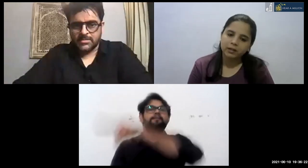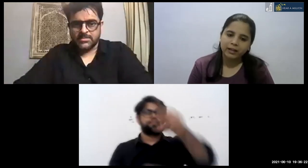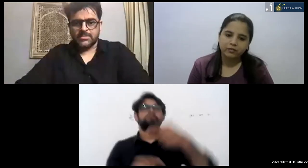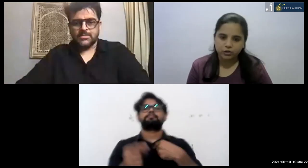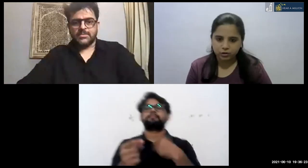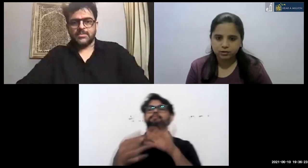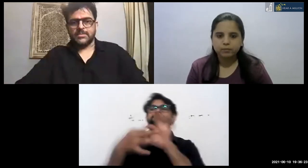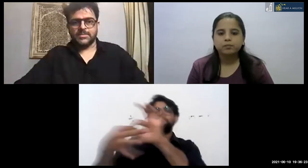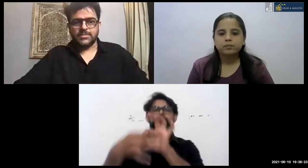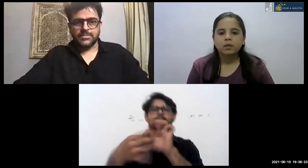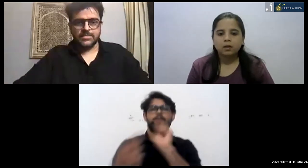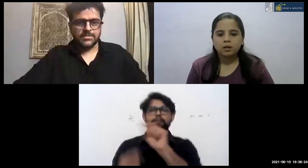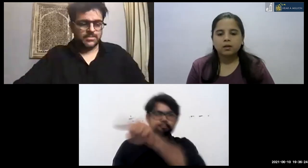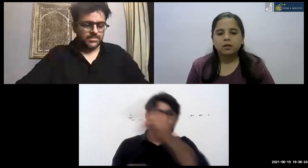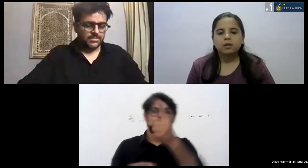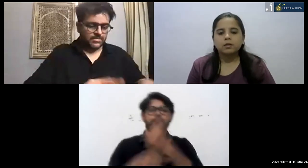with other deaf teachers.